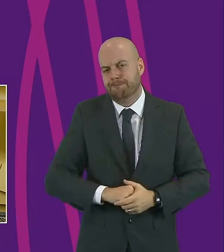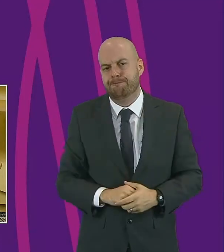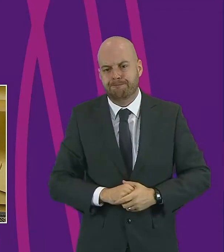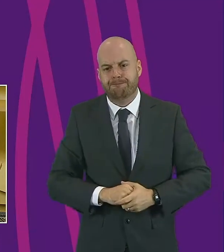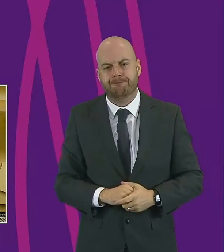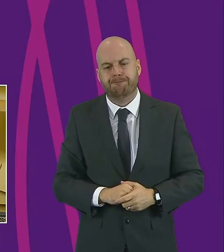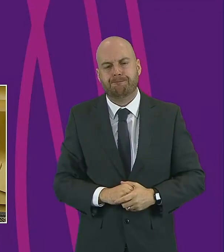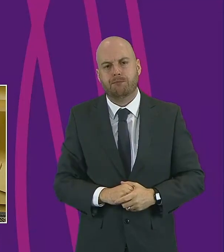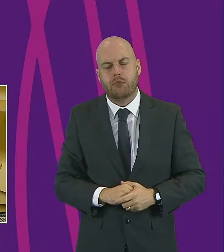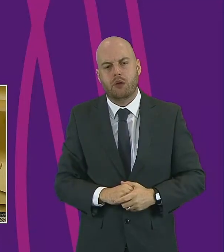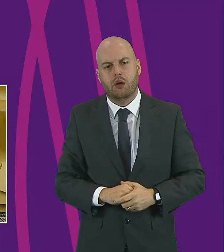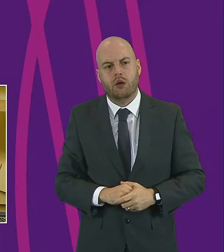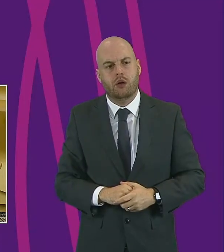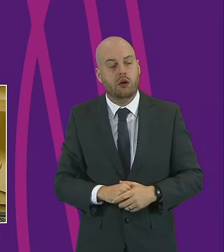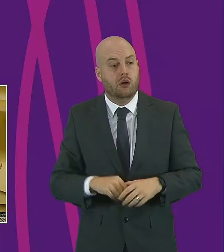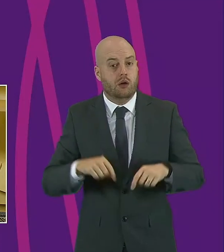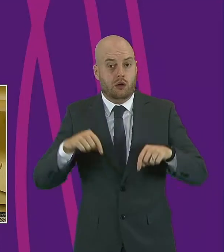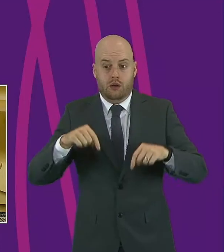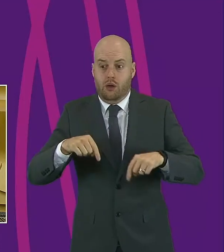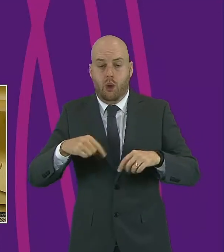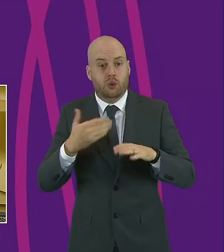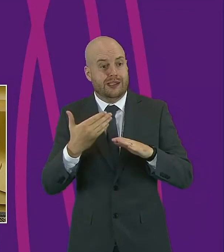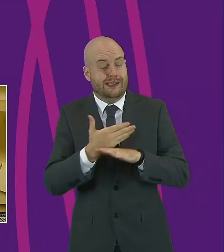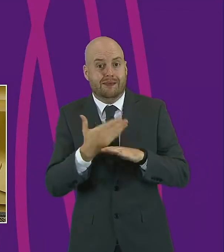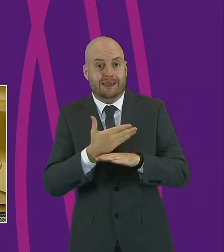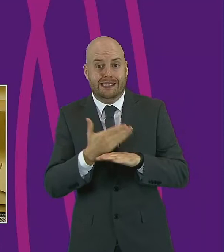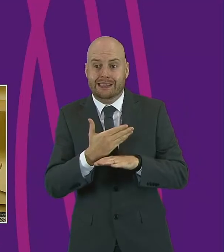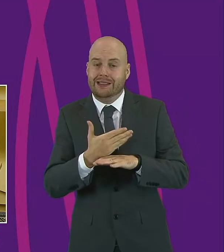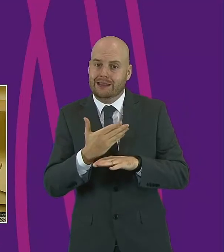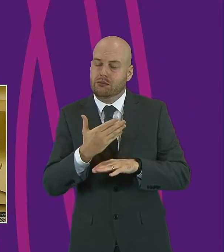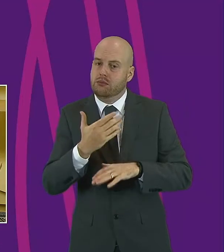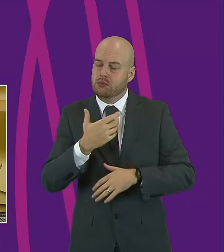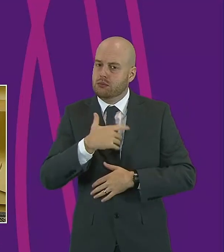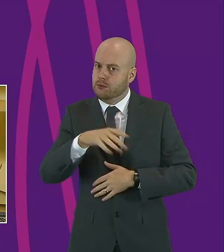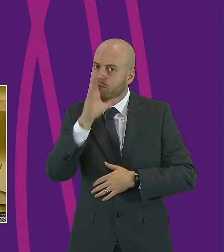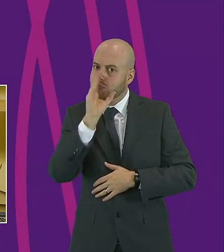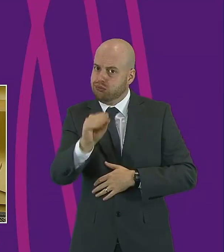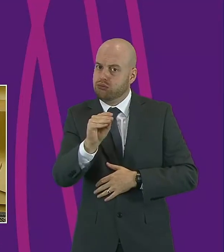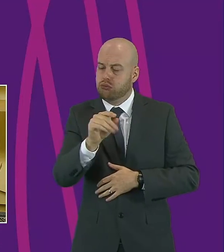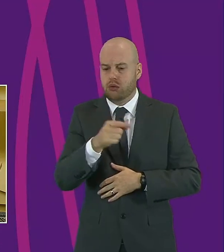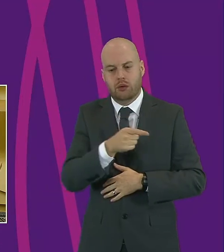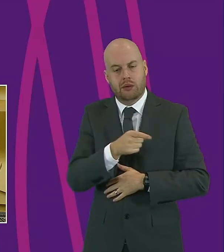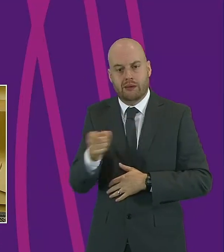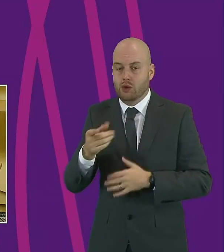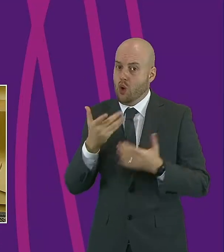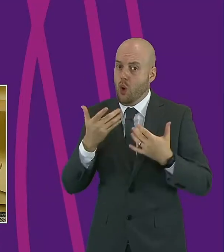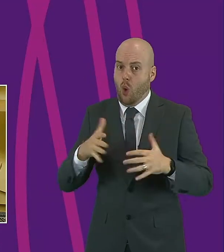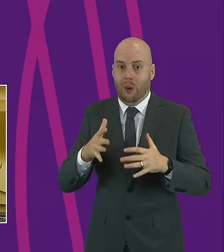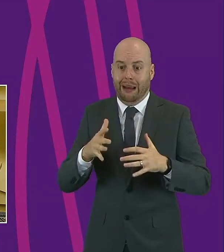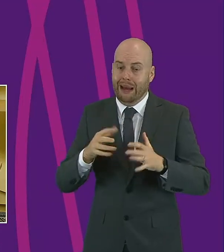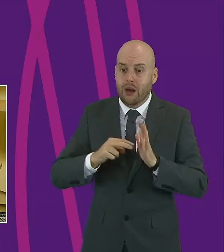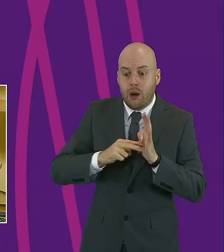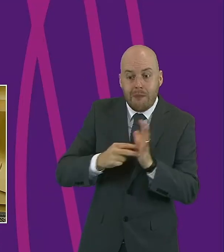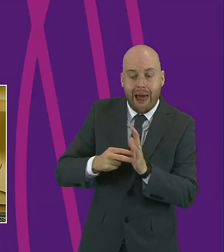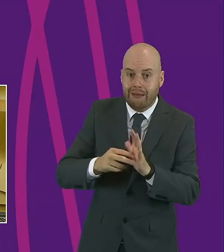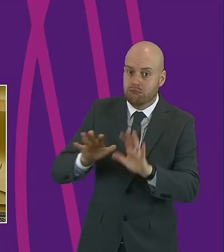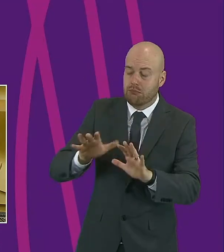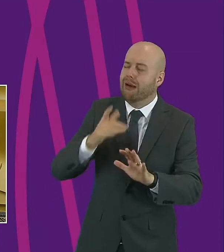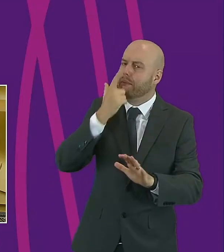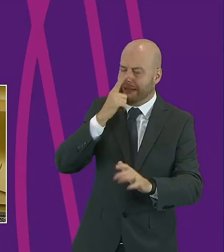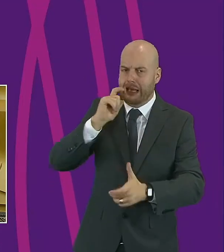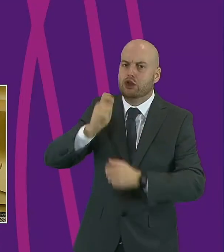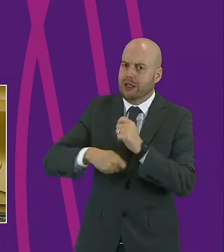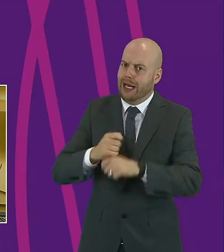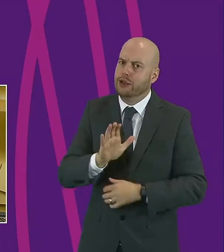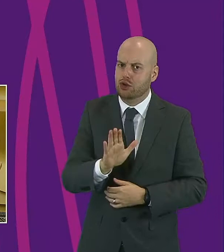we are currently setting indicative dates, but I want to stress again that these are indicative dates at this stage. We are unfortunately not